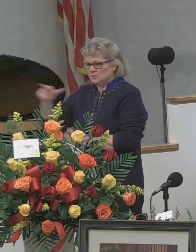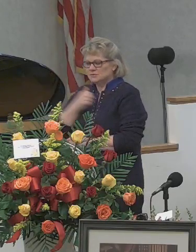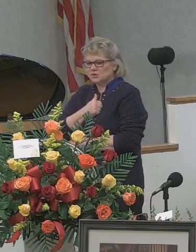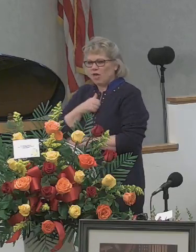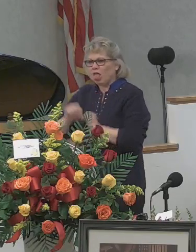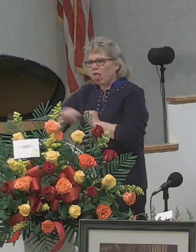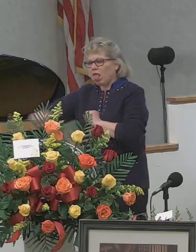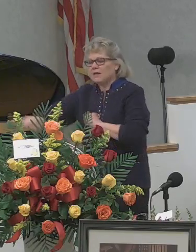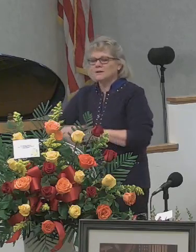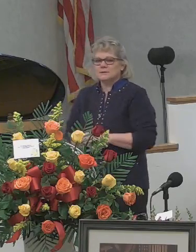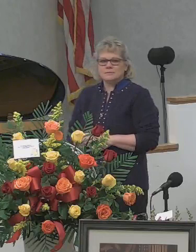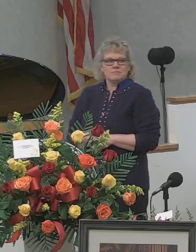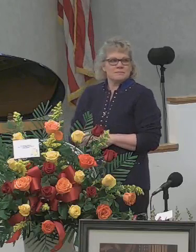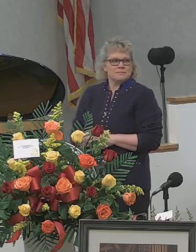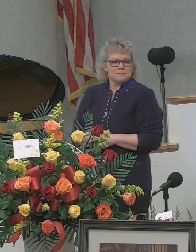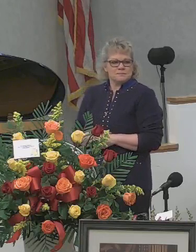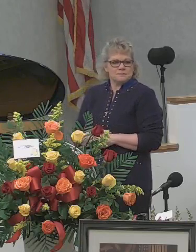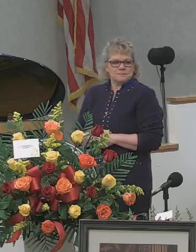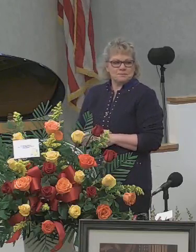Tom.